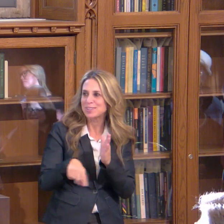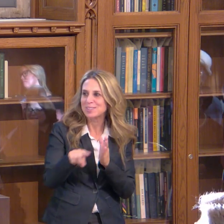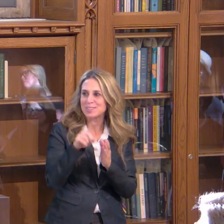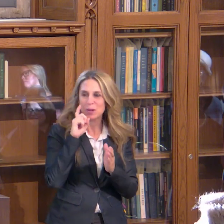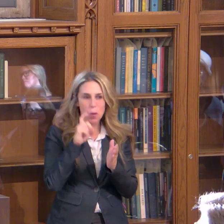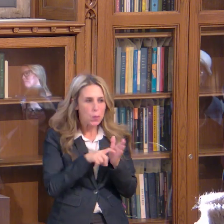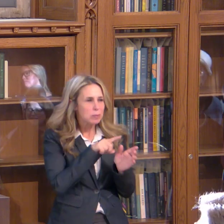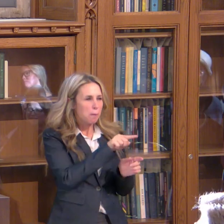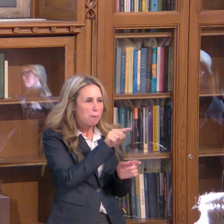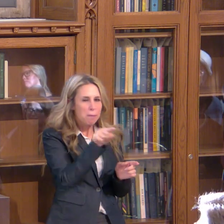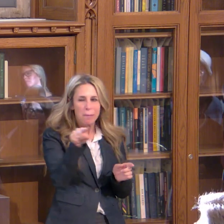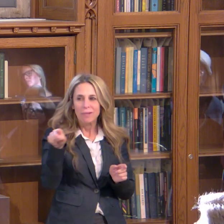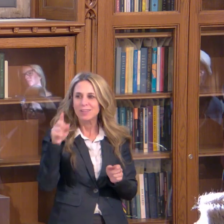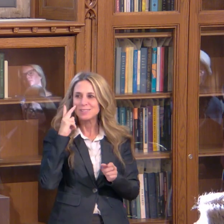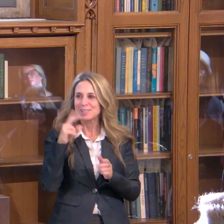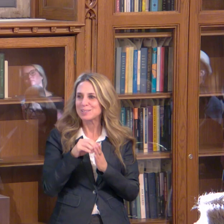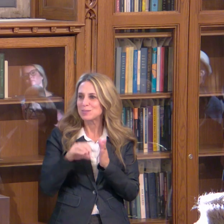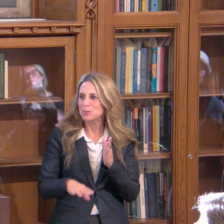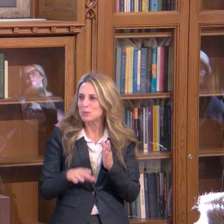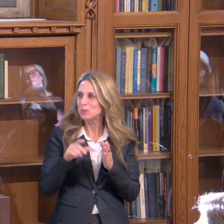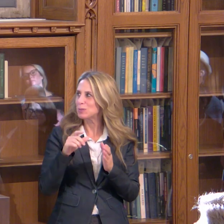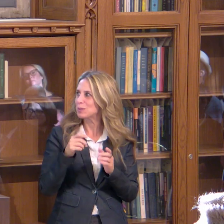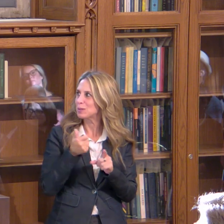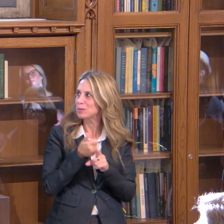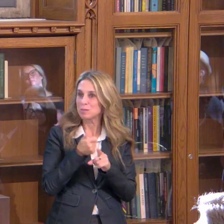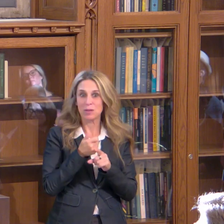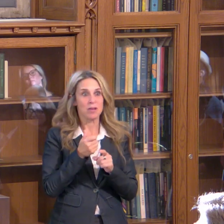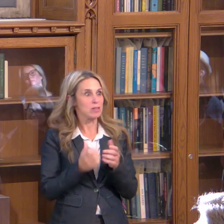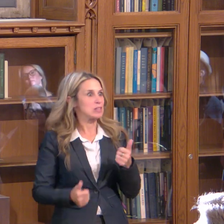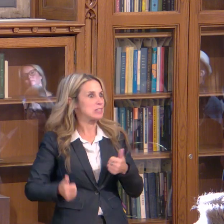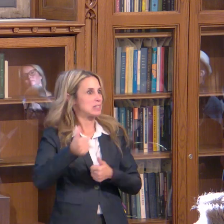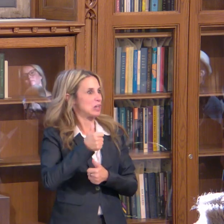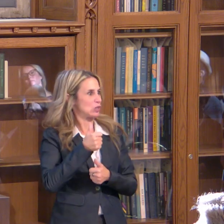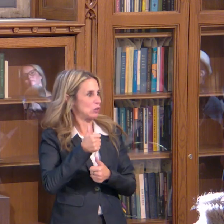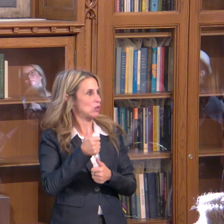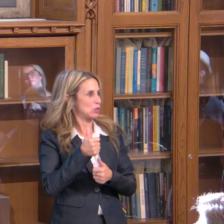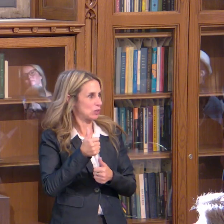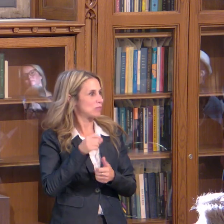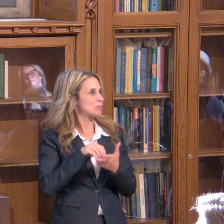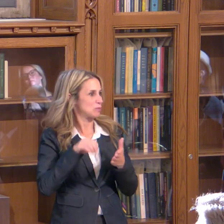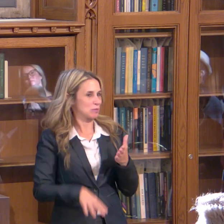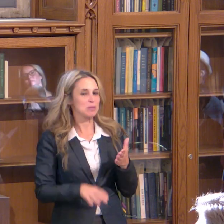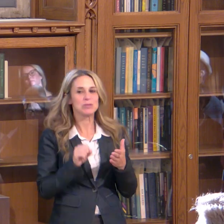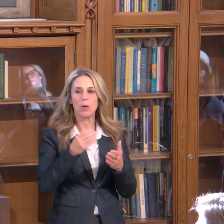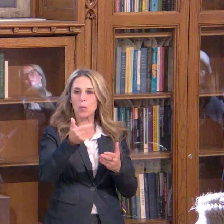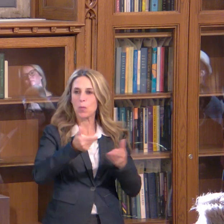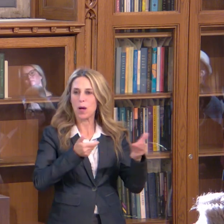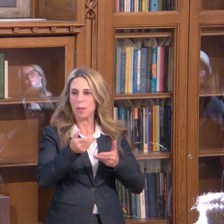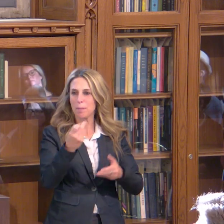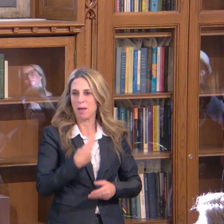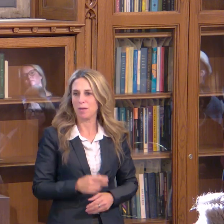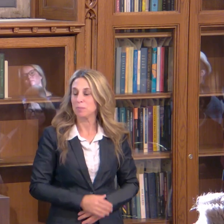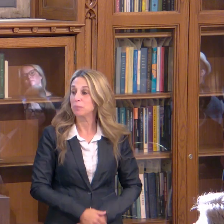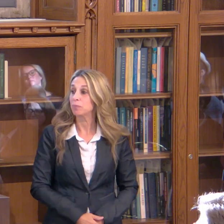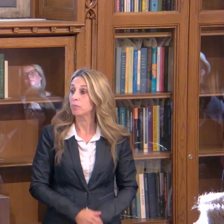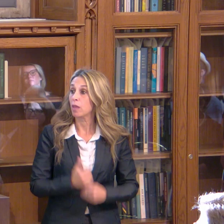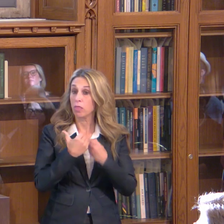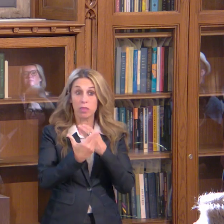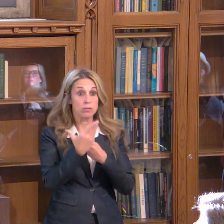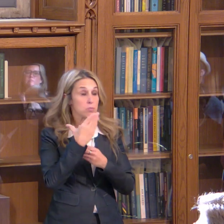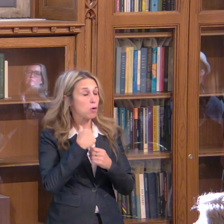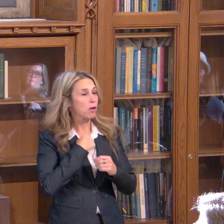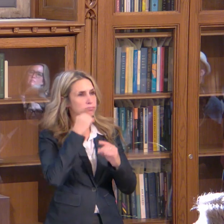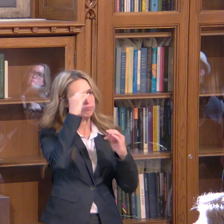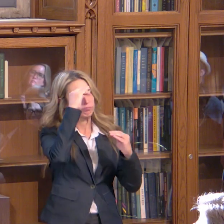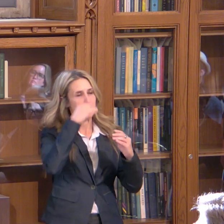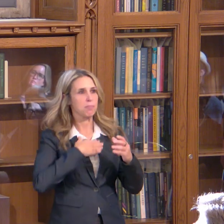our students um with two and two seats and Senior Scholars uh so so welcome uh this morning as I was thinking about